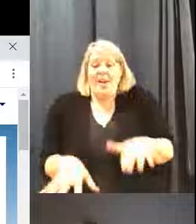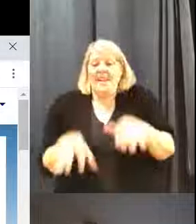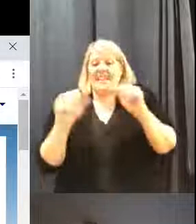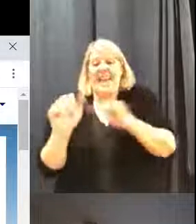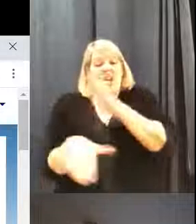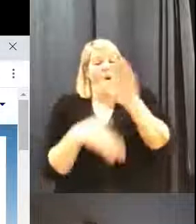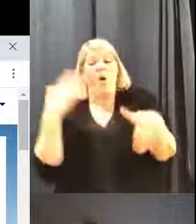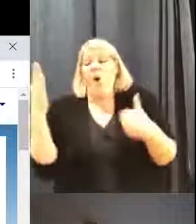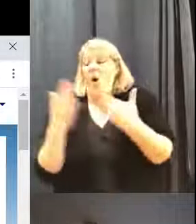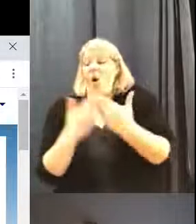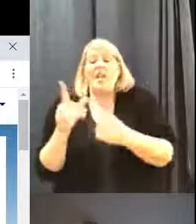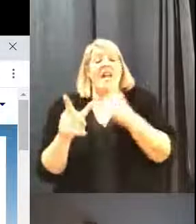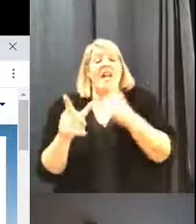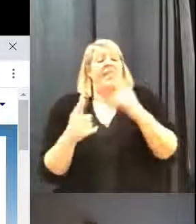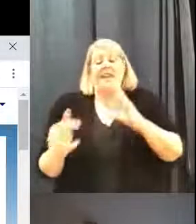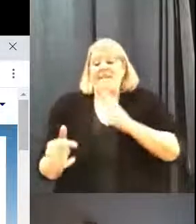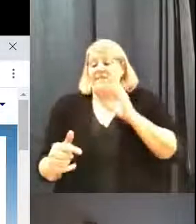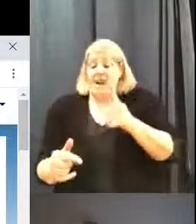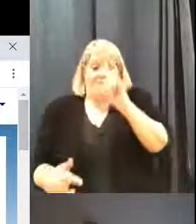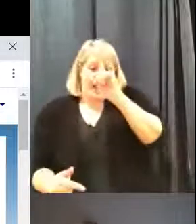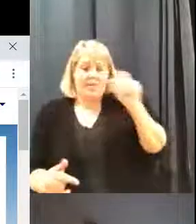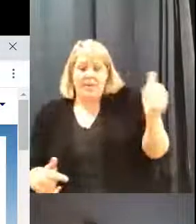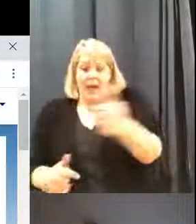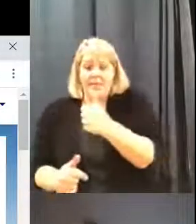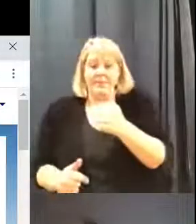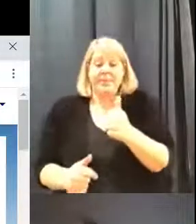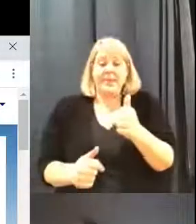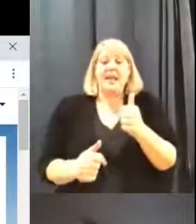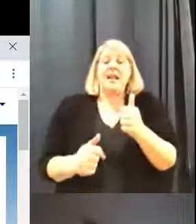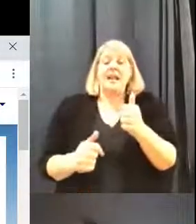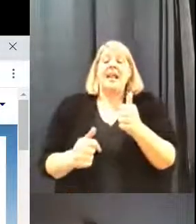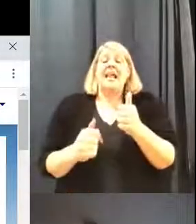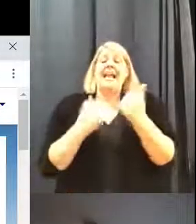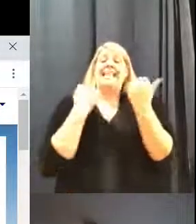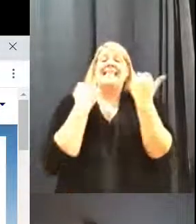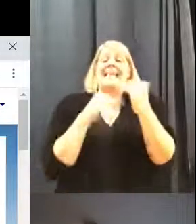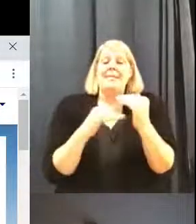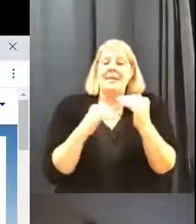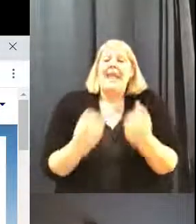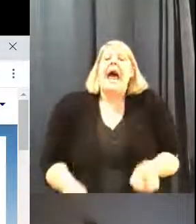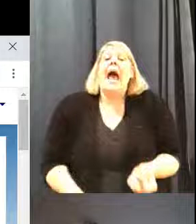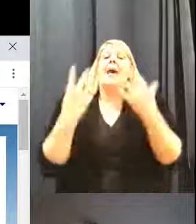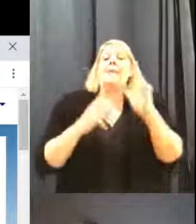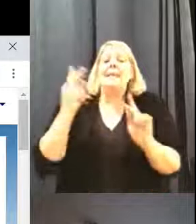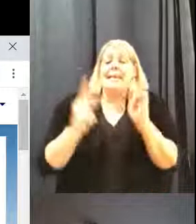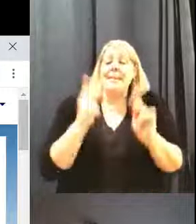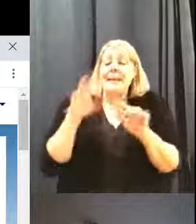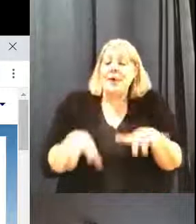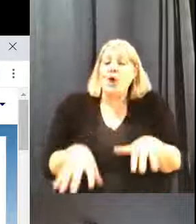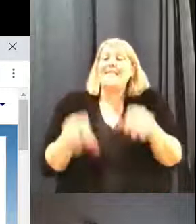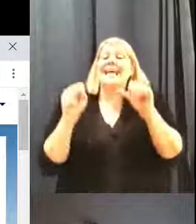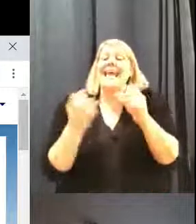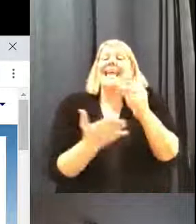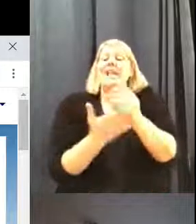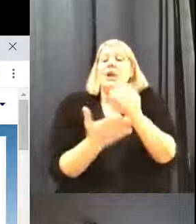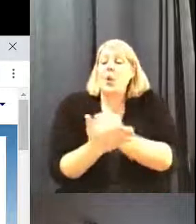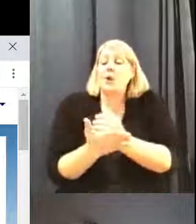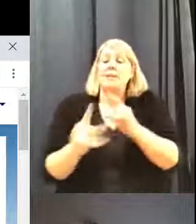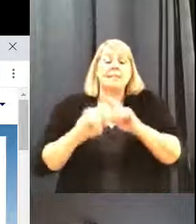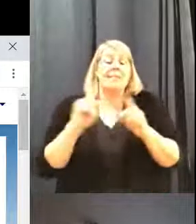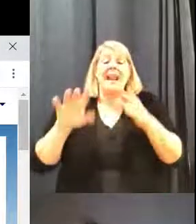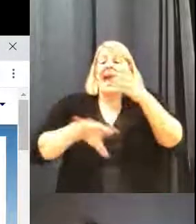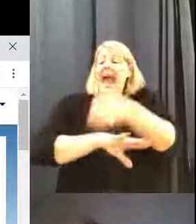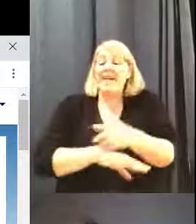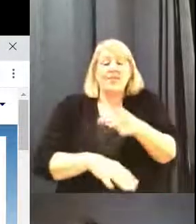here. So the limit is to the number of people taking the courses, but once you've determined who those people are, they can take as many courses as they